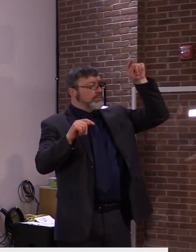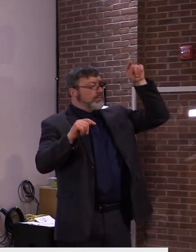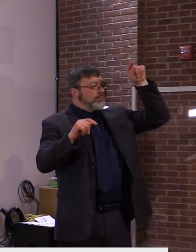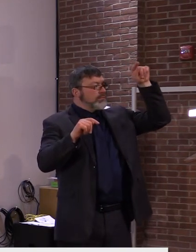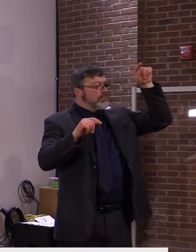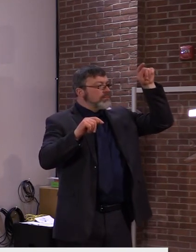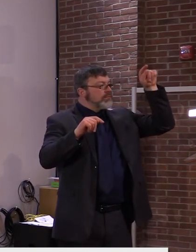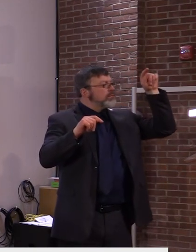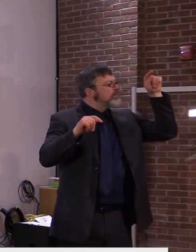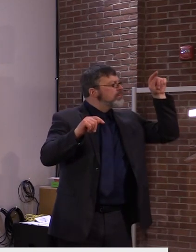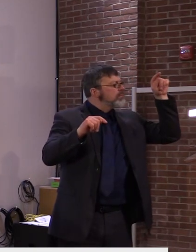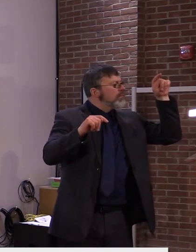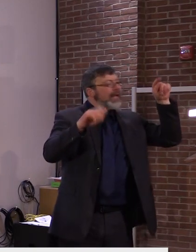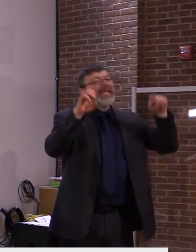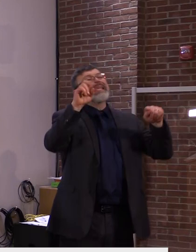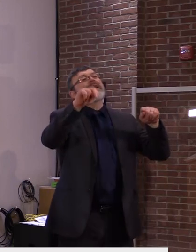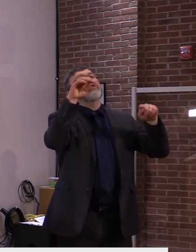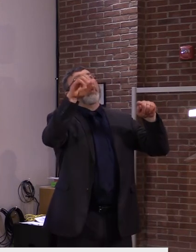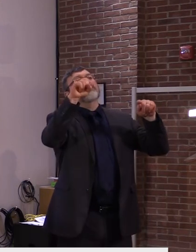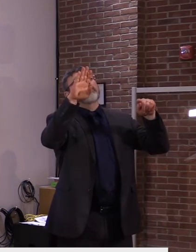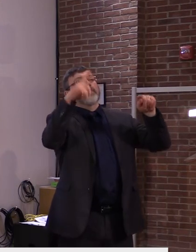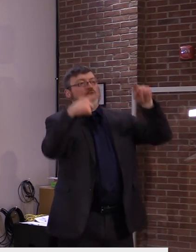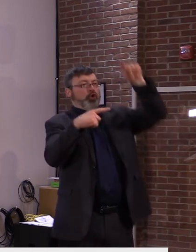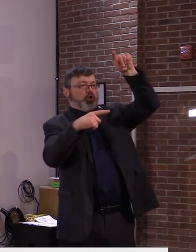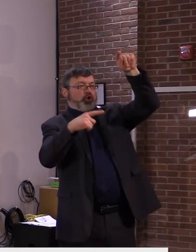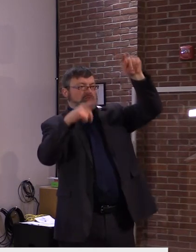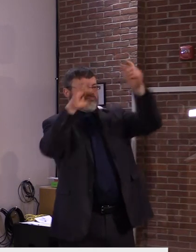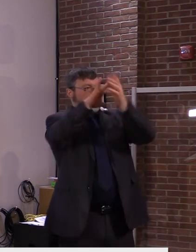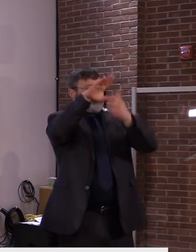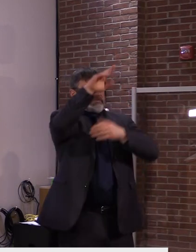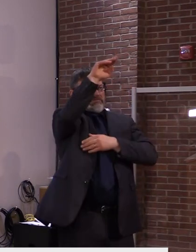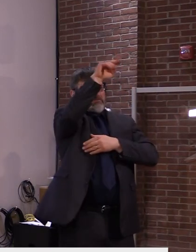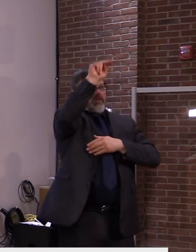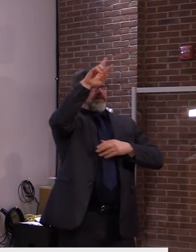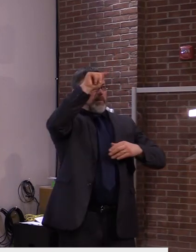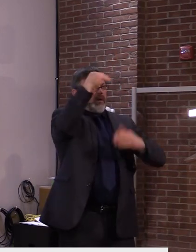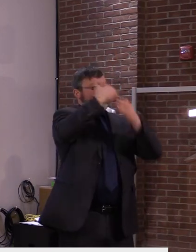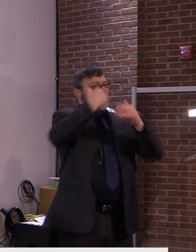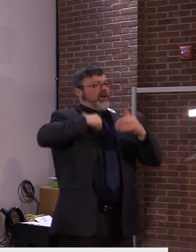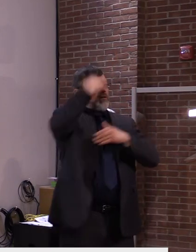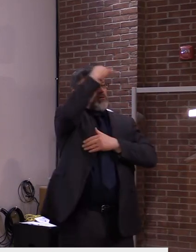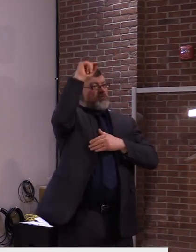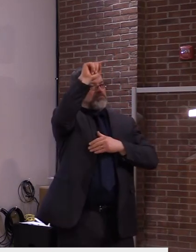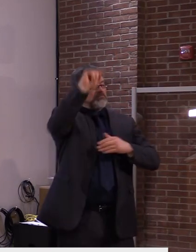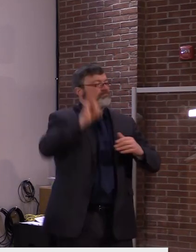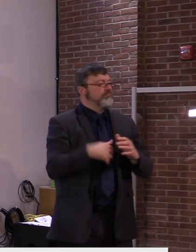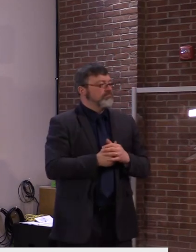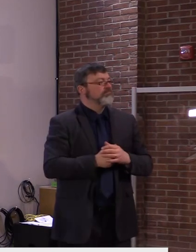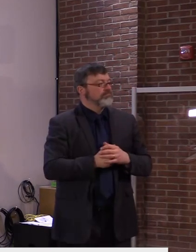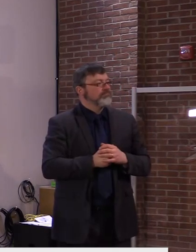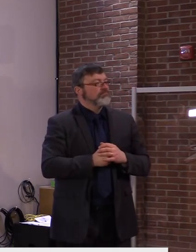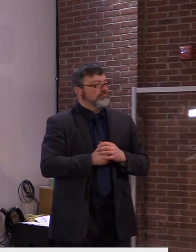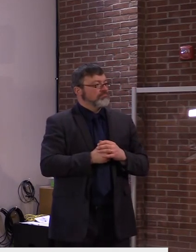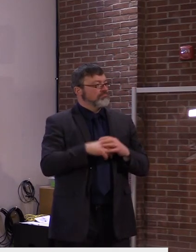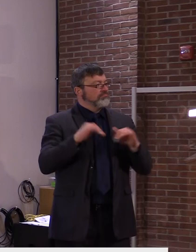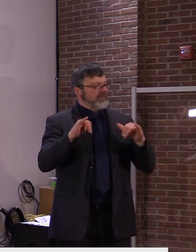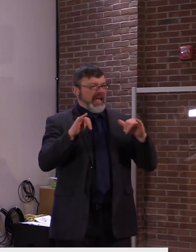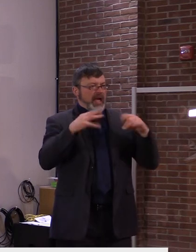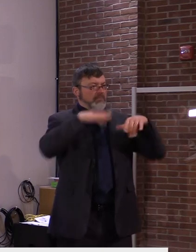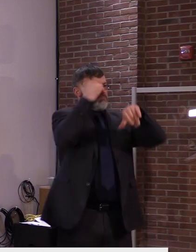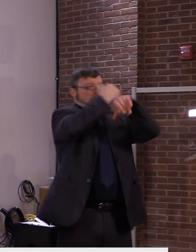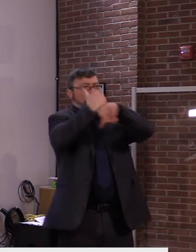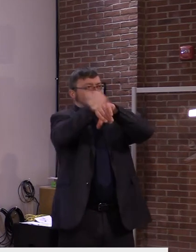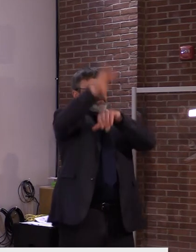Moving to another topic, we have heard a lot about variants of the virus across the country that may cause the virus to spread more